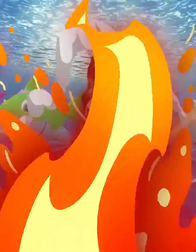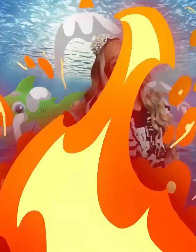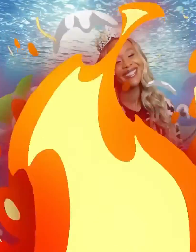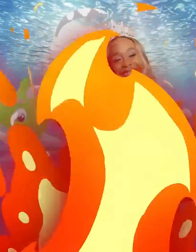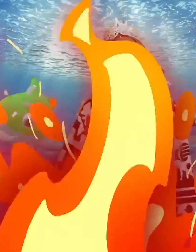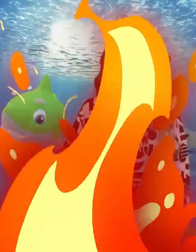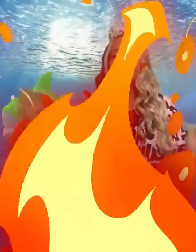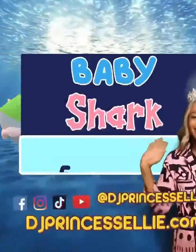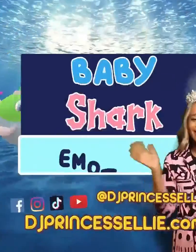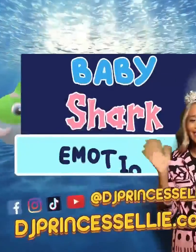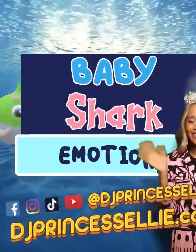shark.